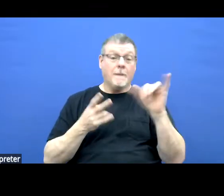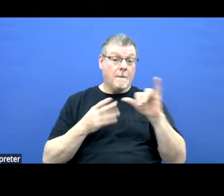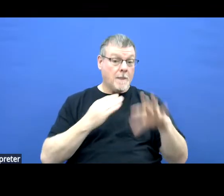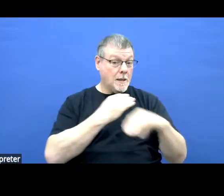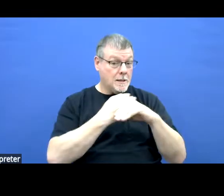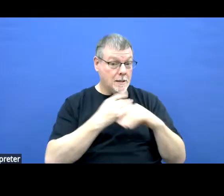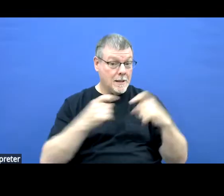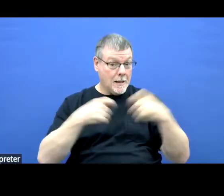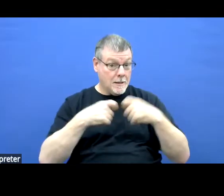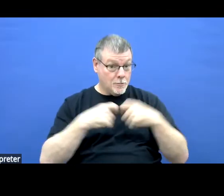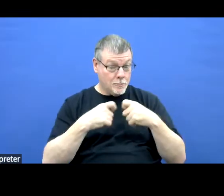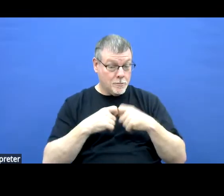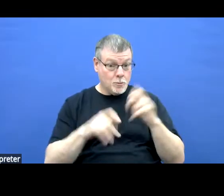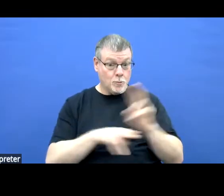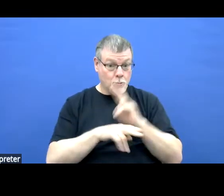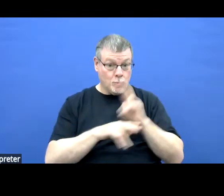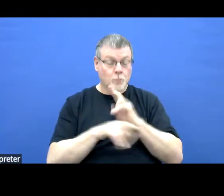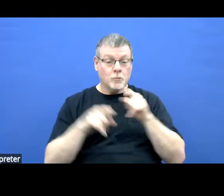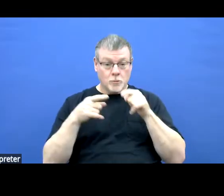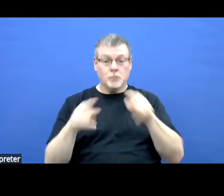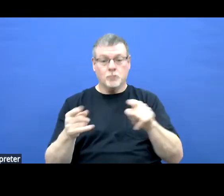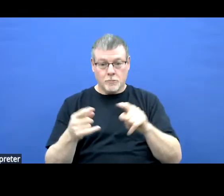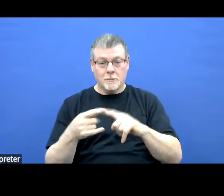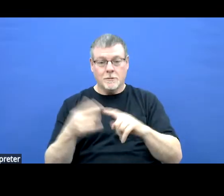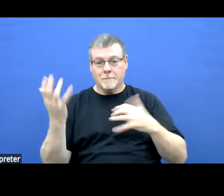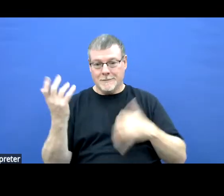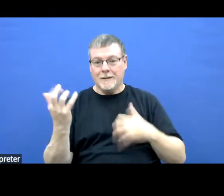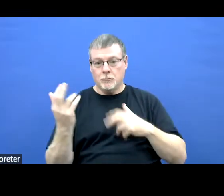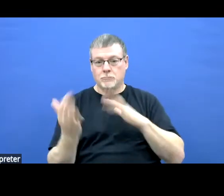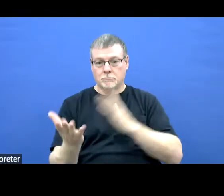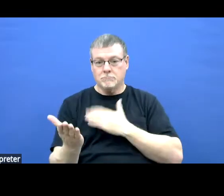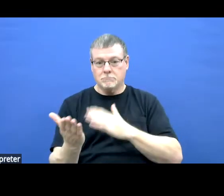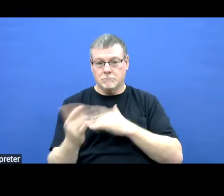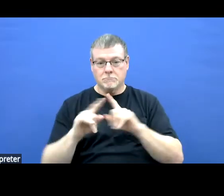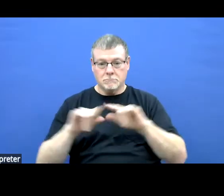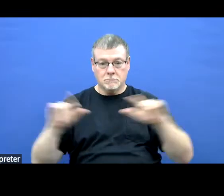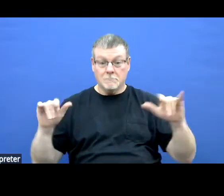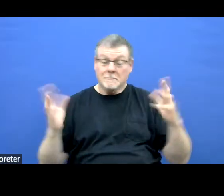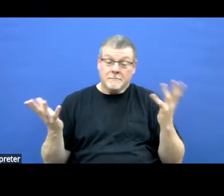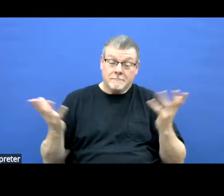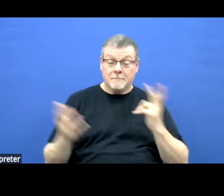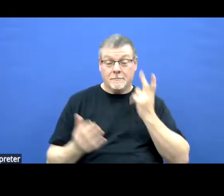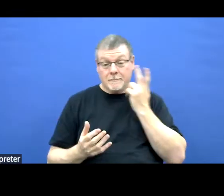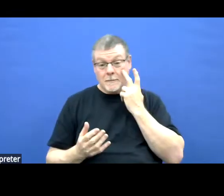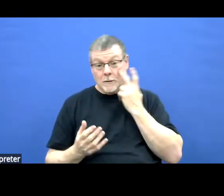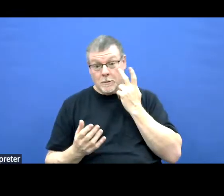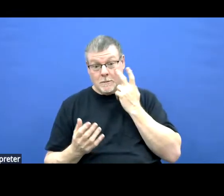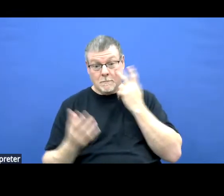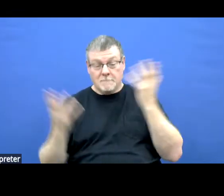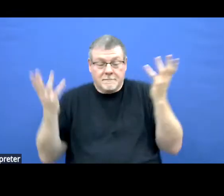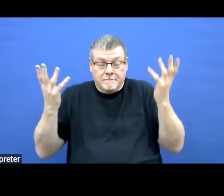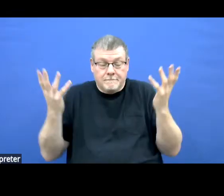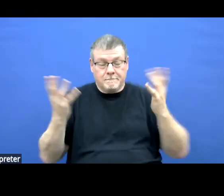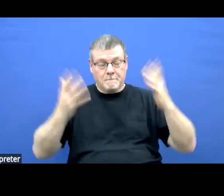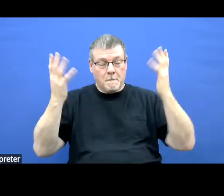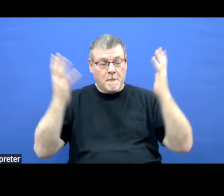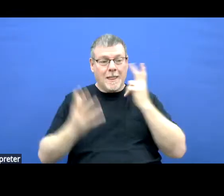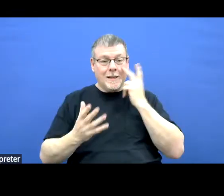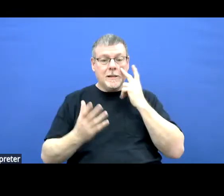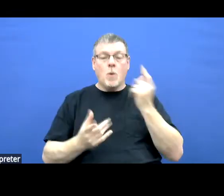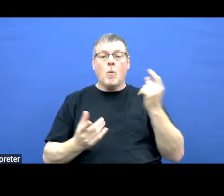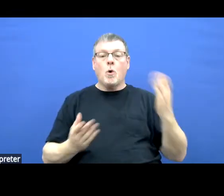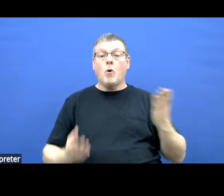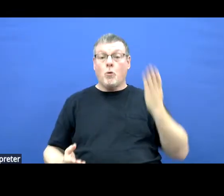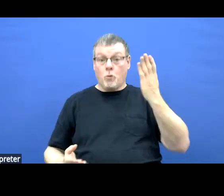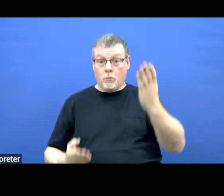additional electricity used during the concert, stuff like that. So we'll see. Like I said, we'll see what the offers look